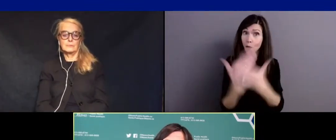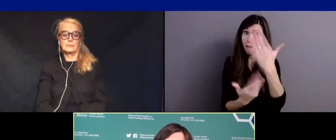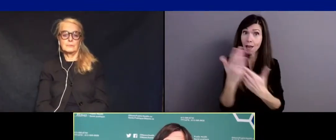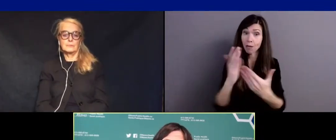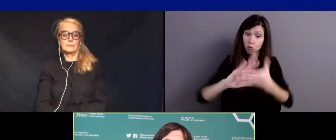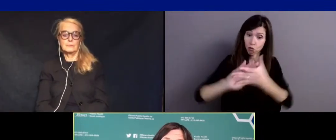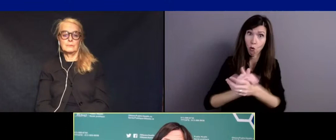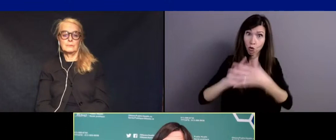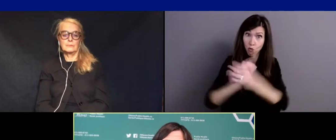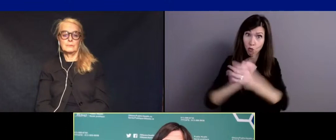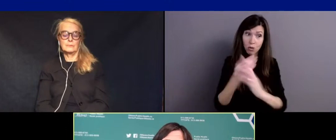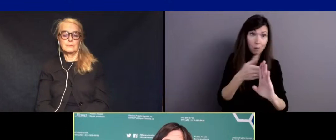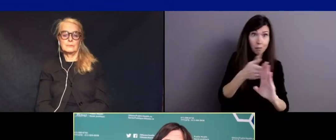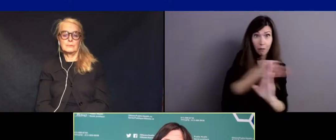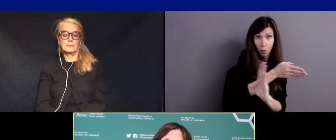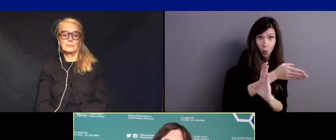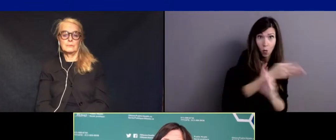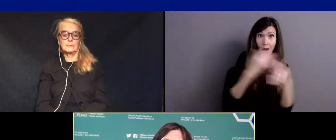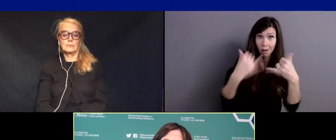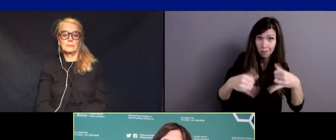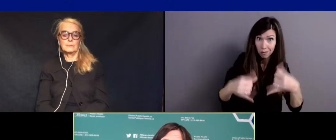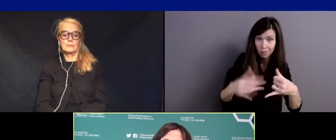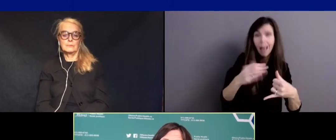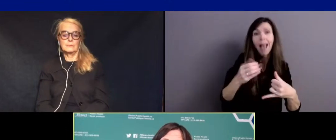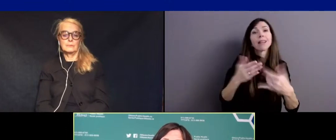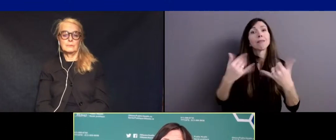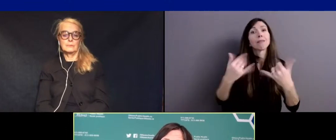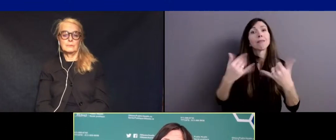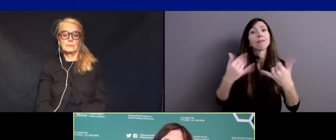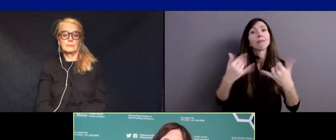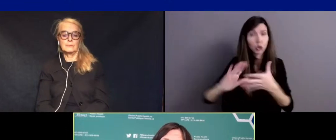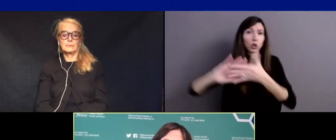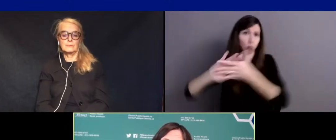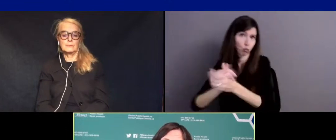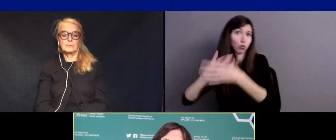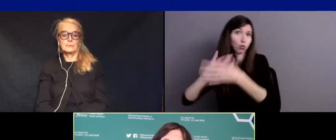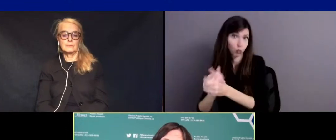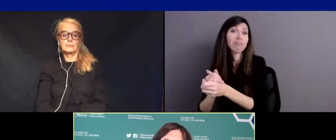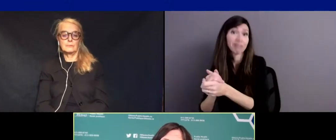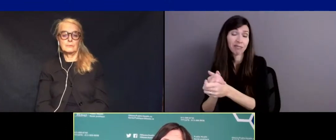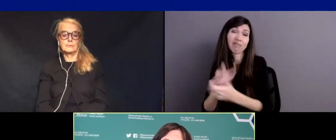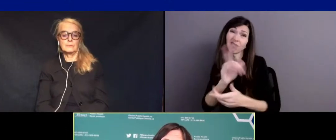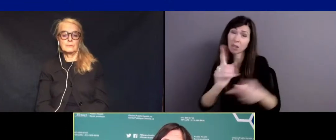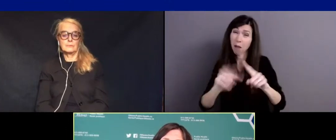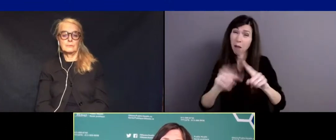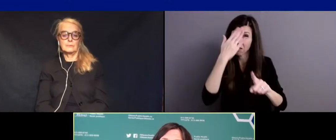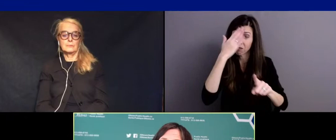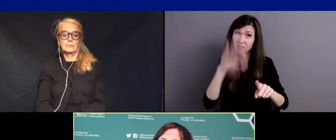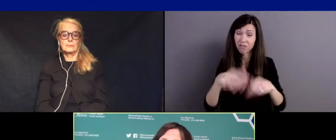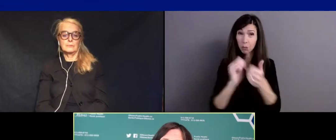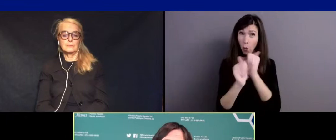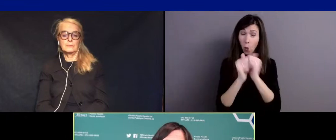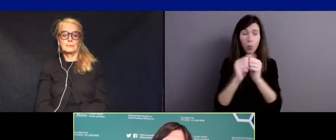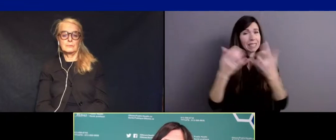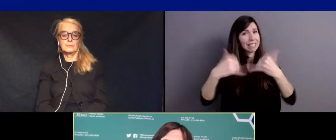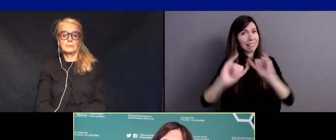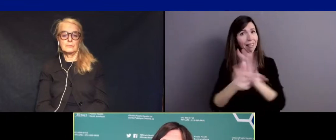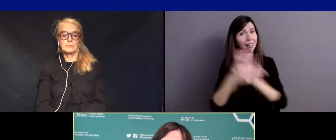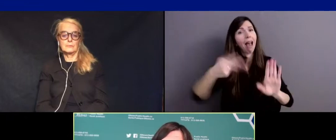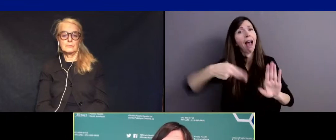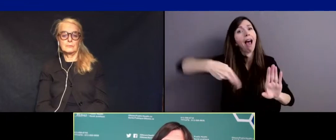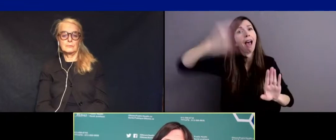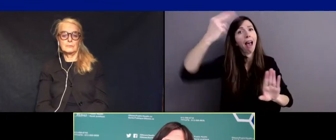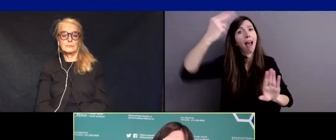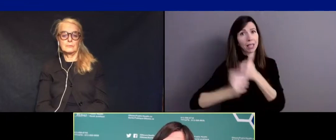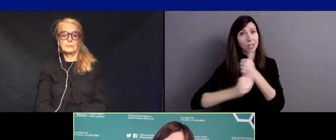So although training is still permitted, team sports and activities are considered higher risk. COVID doesn't distinguish